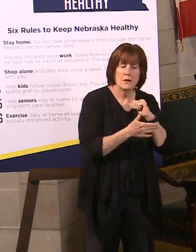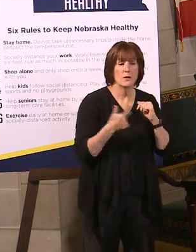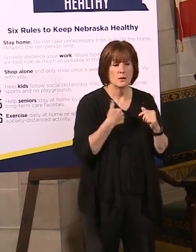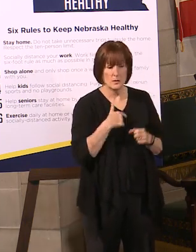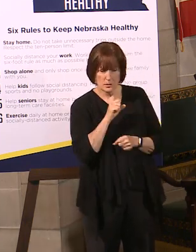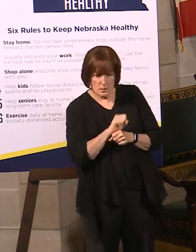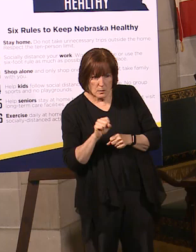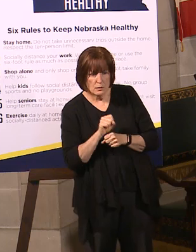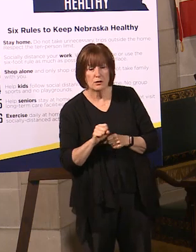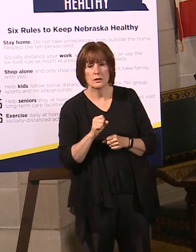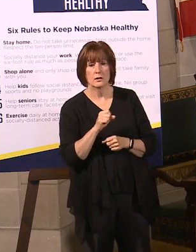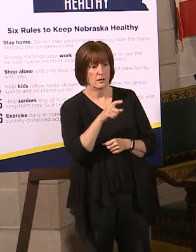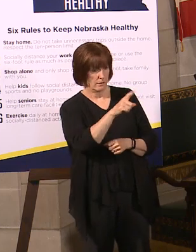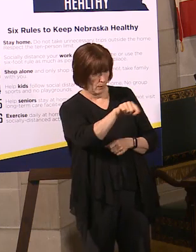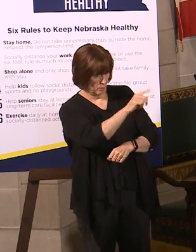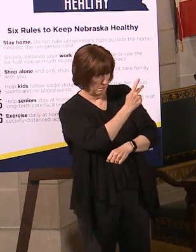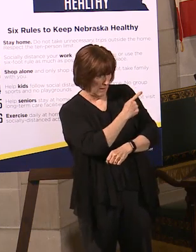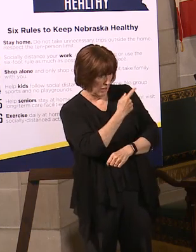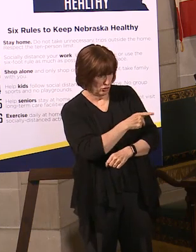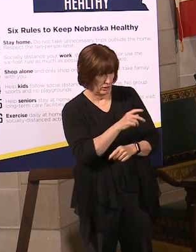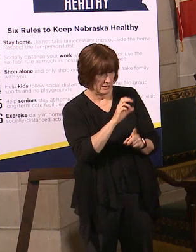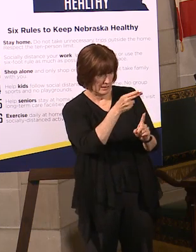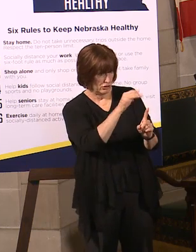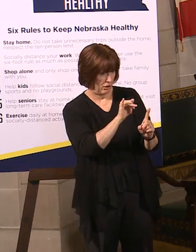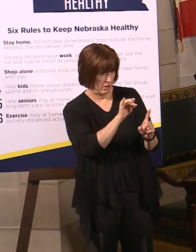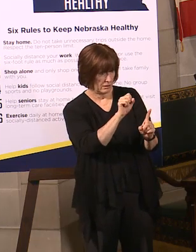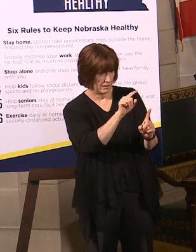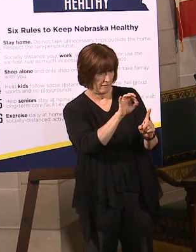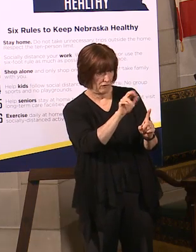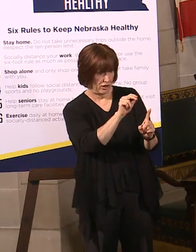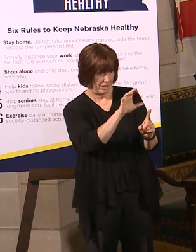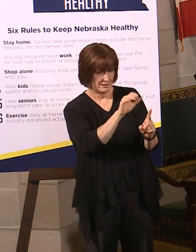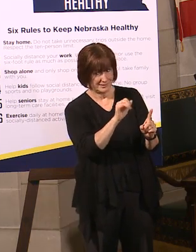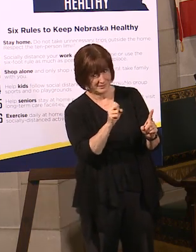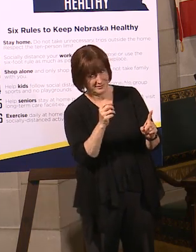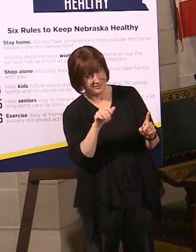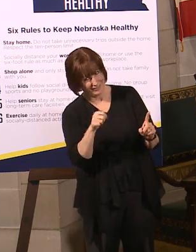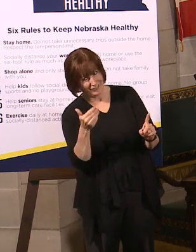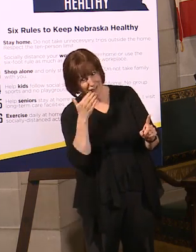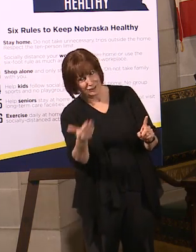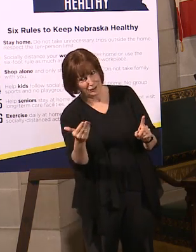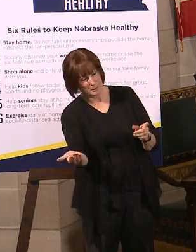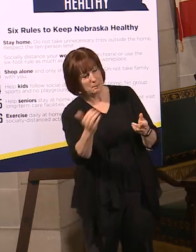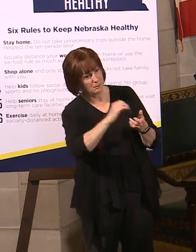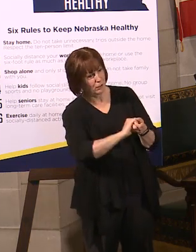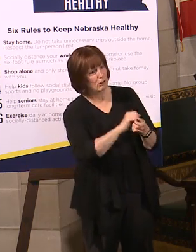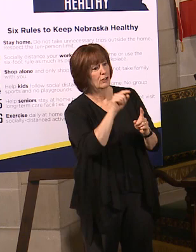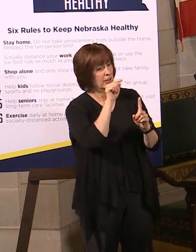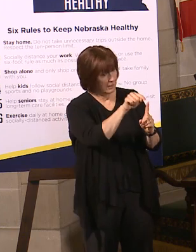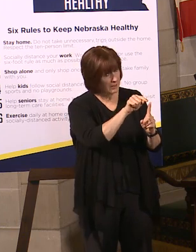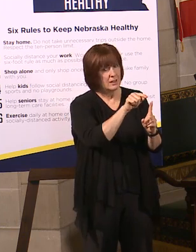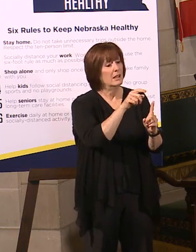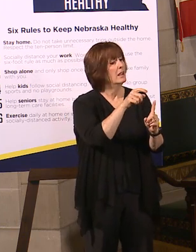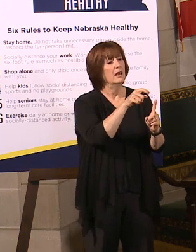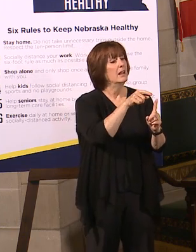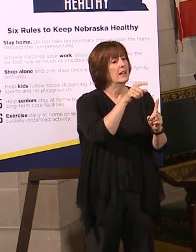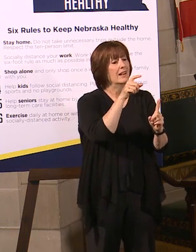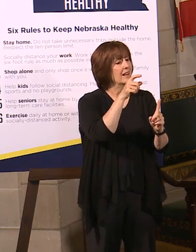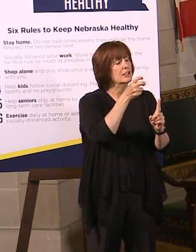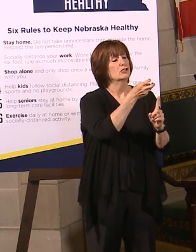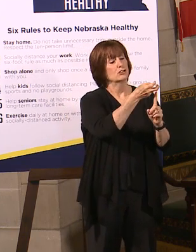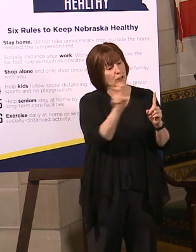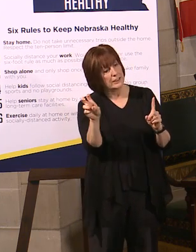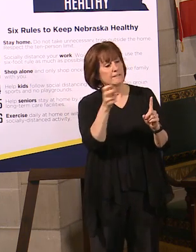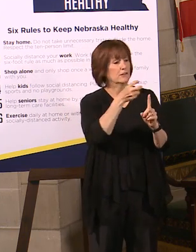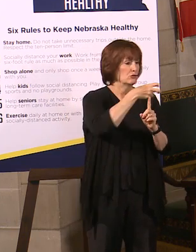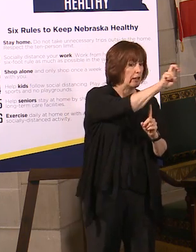to transfer patients from CHI St. Francis, again, another great partner in helping us out here, transfer patients from CHI